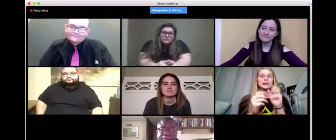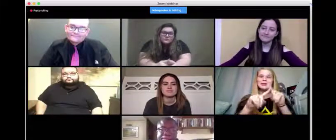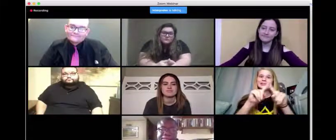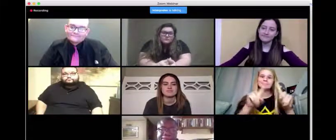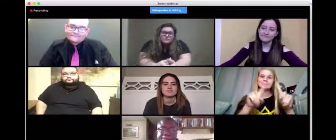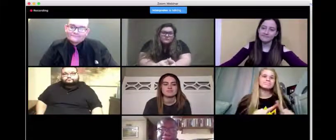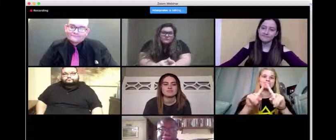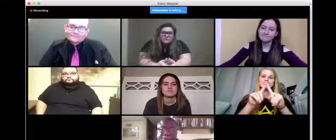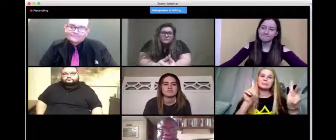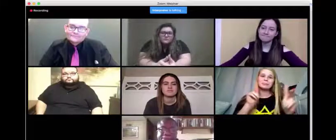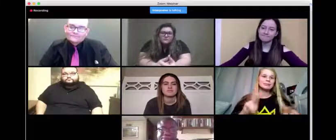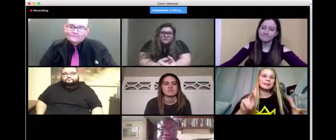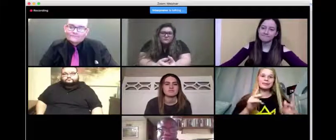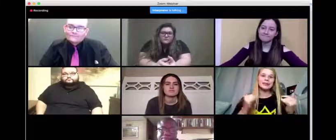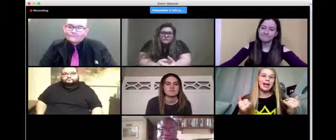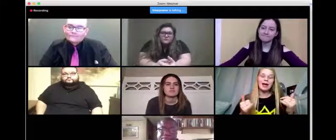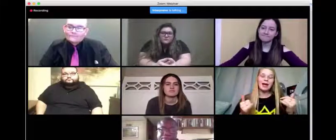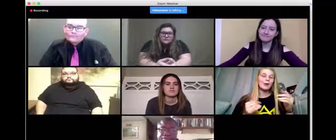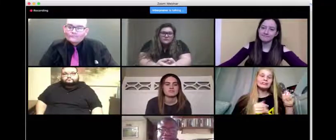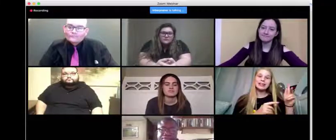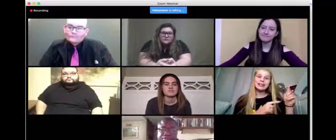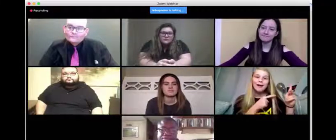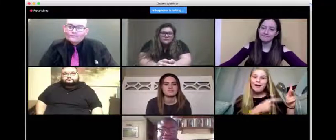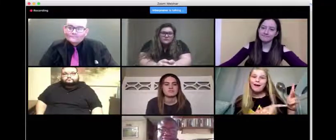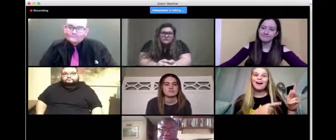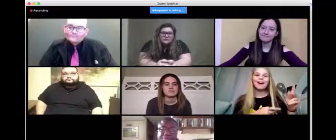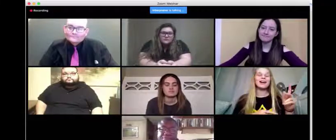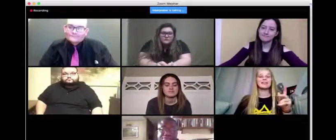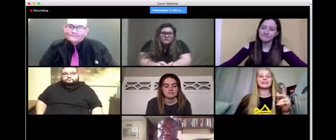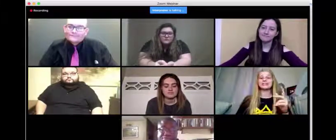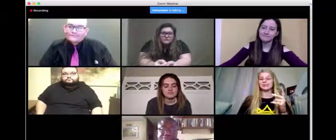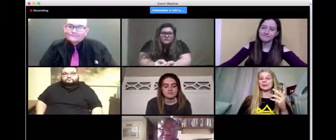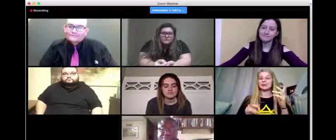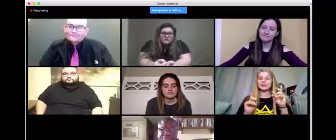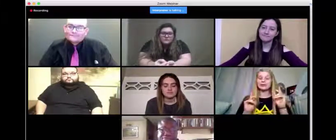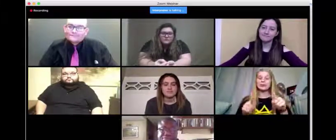TikTok and, at church and just different events,